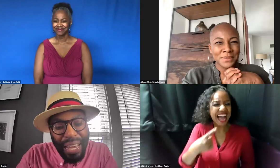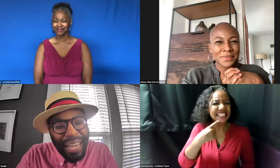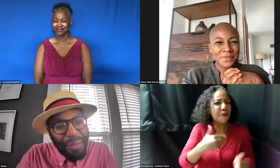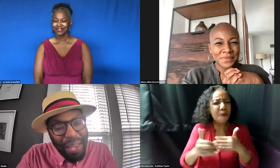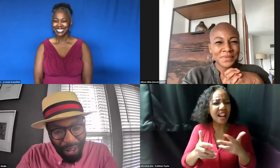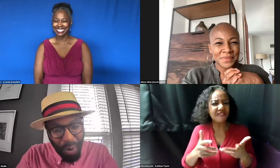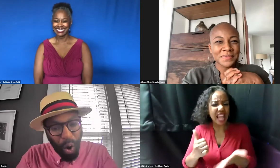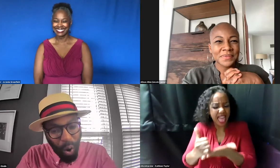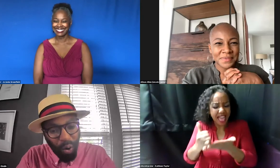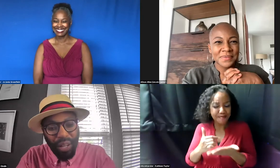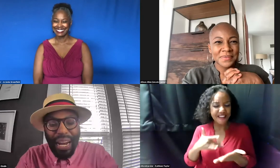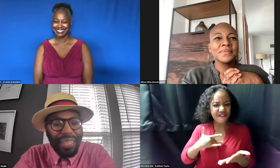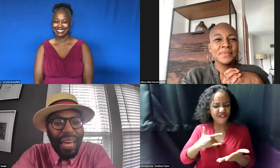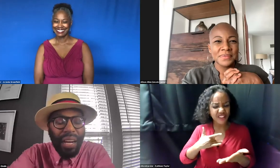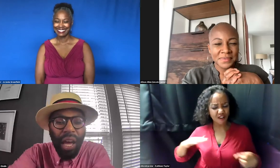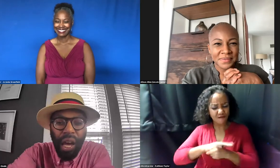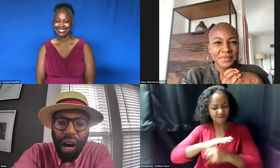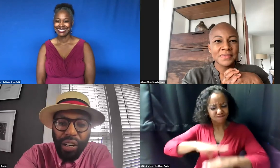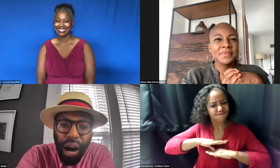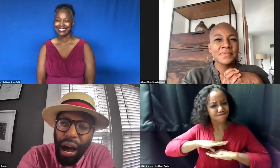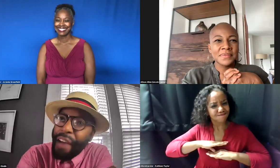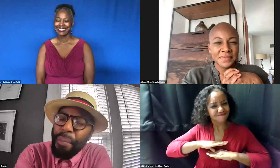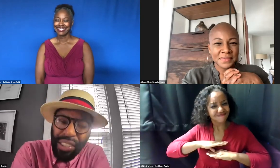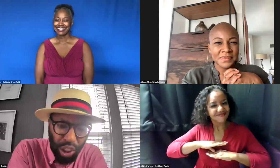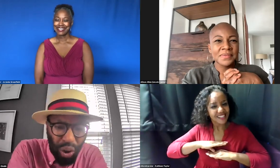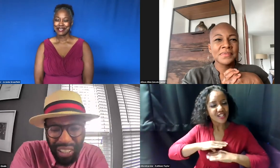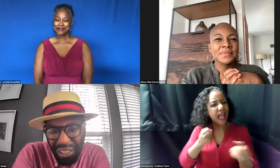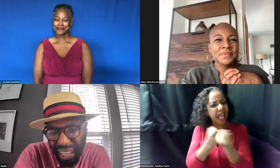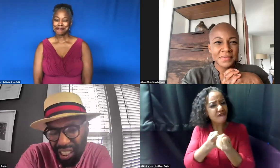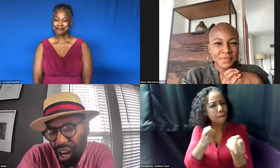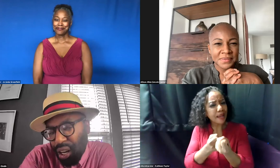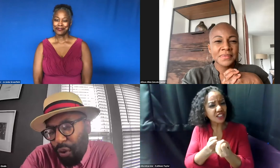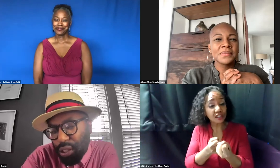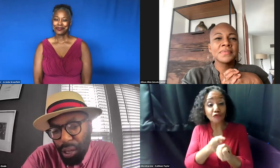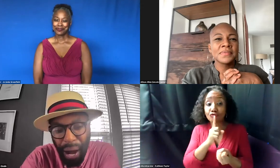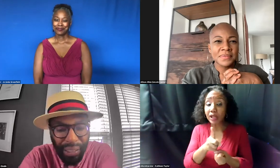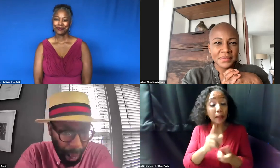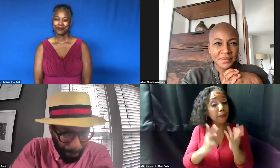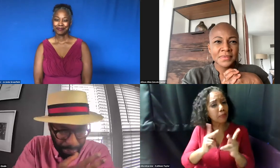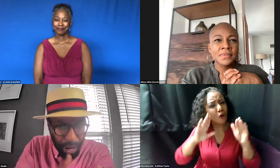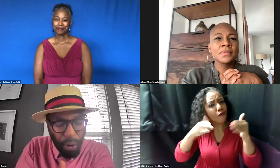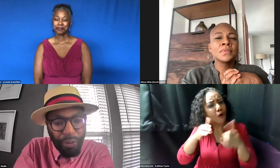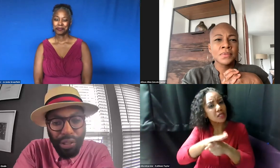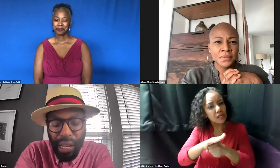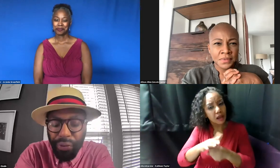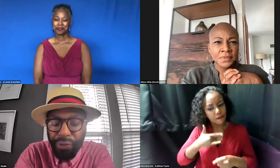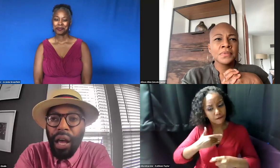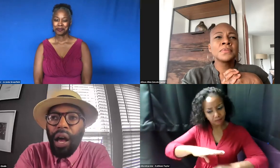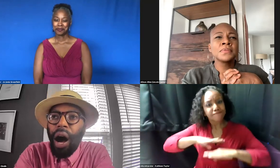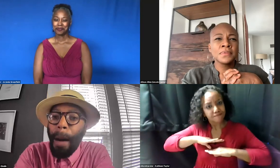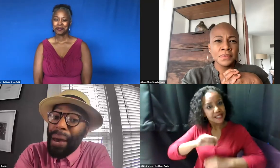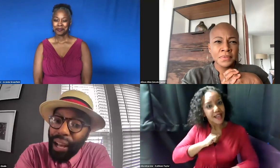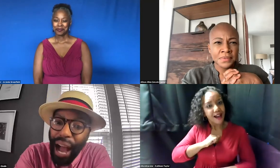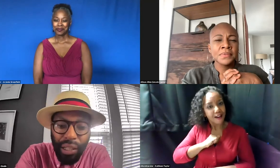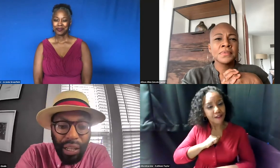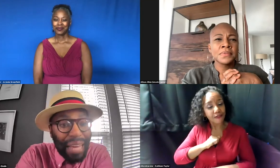from me to help me feel more whole. And I think that affirmations are so understated or under-focused upon to help us be a more full self.